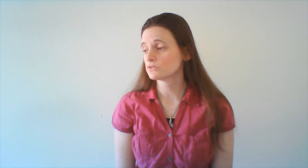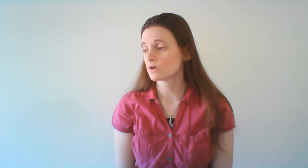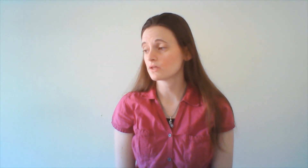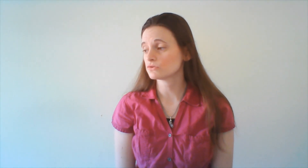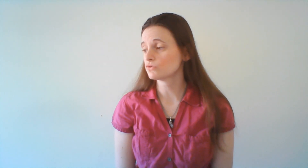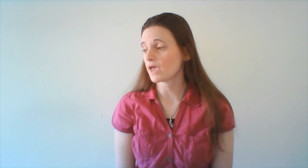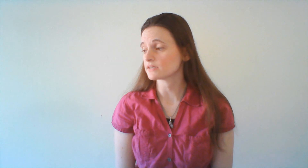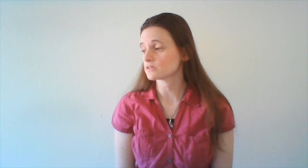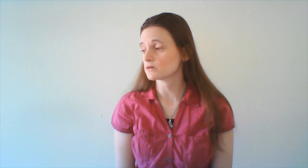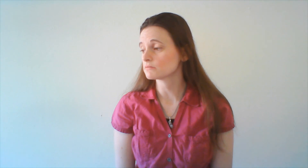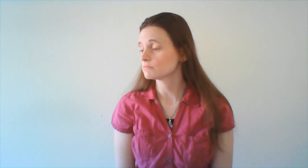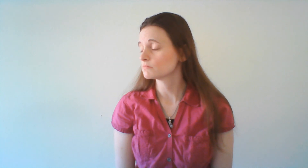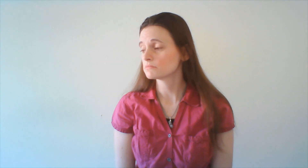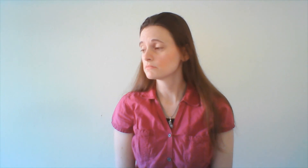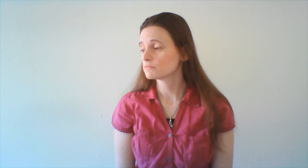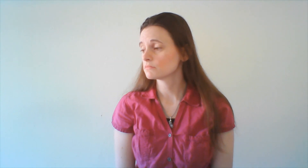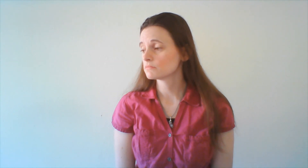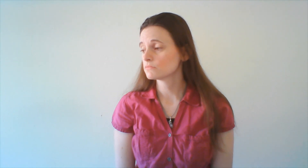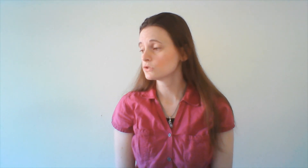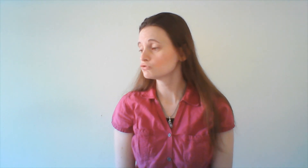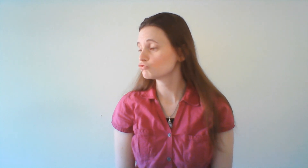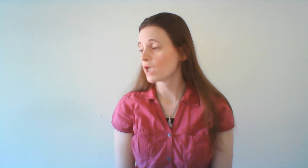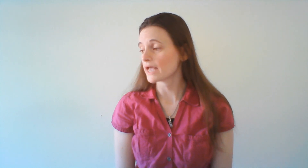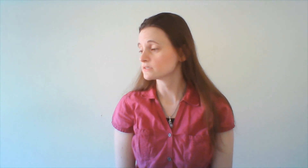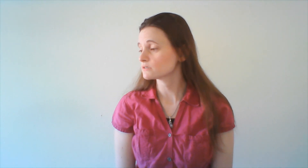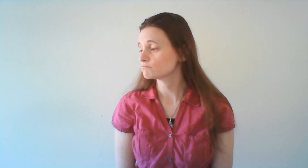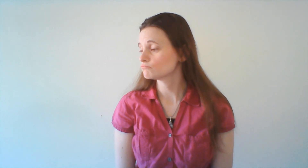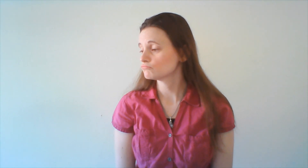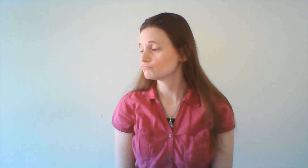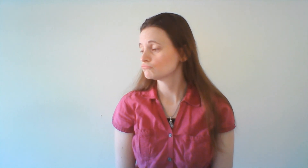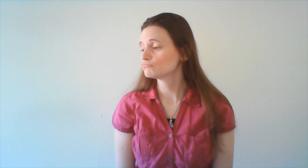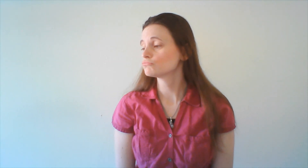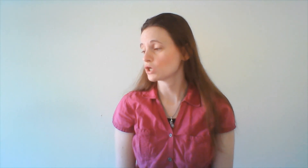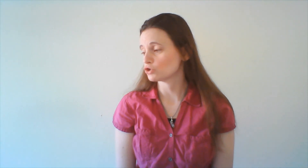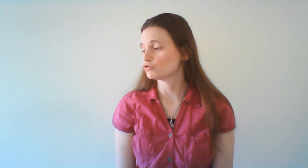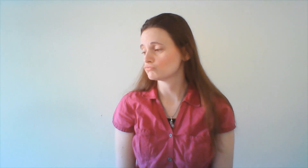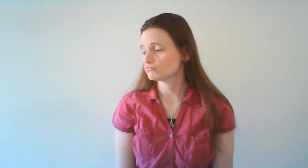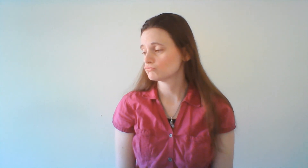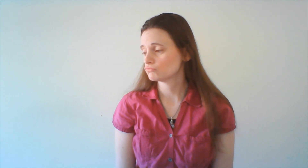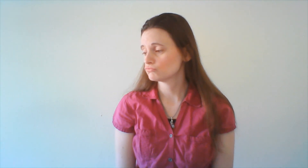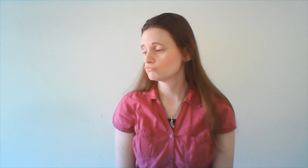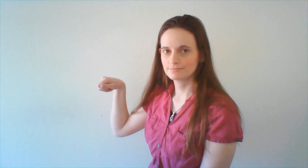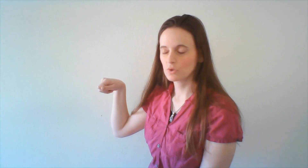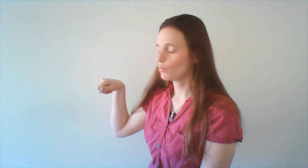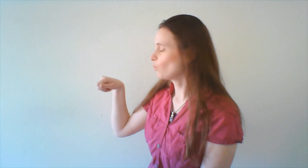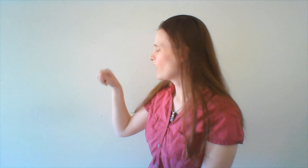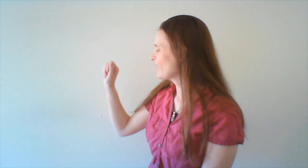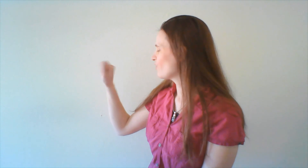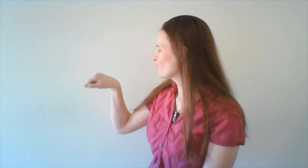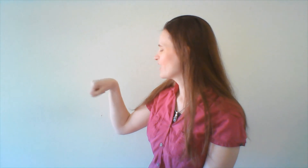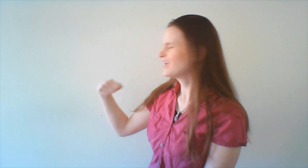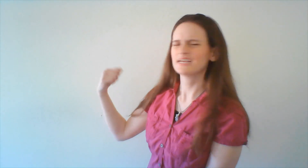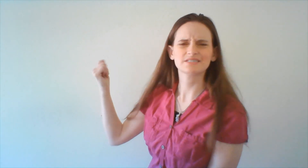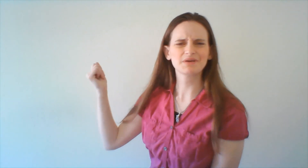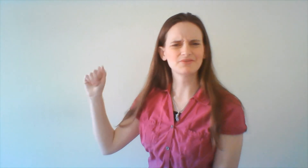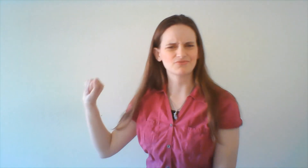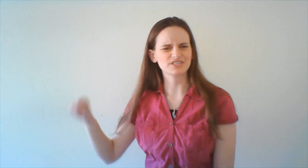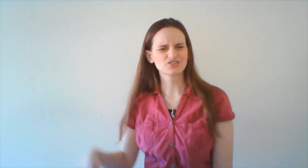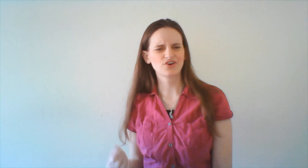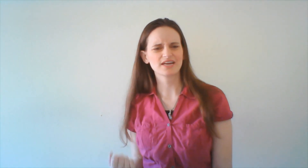okay. There's no cats here. There's no cats. Thank you. Wow. Is my wrist cracking